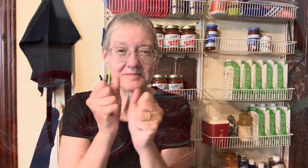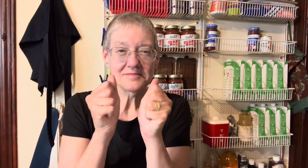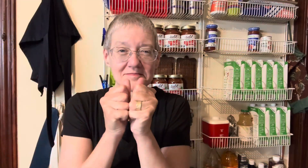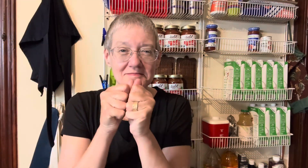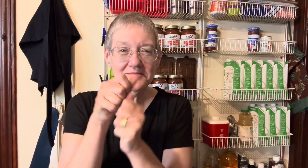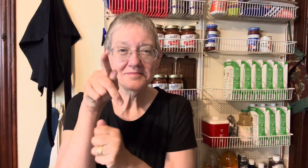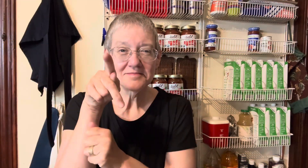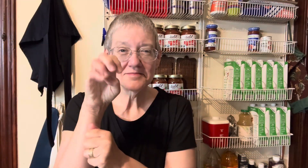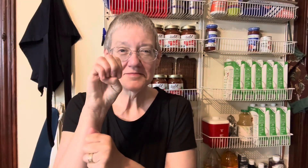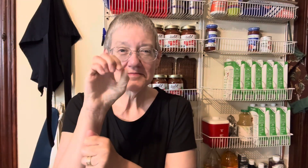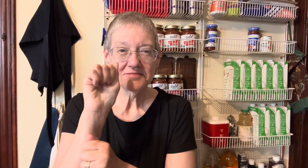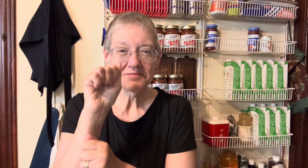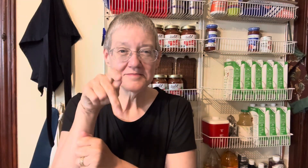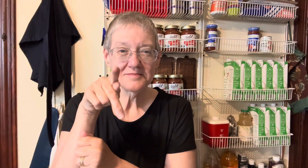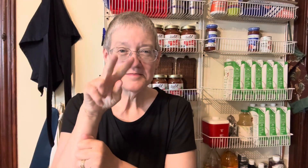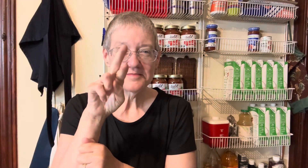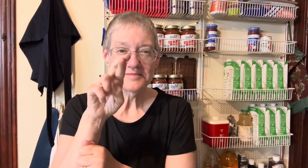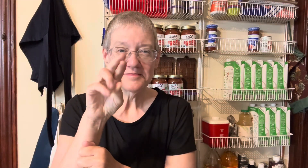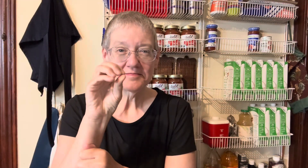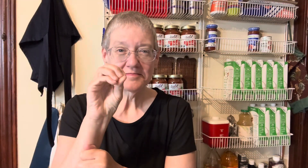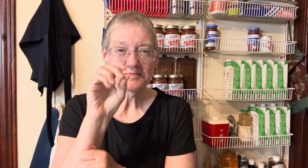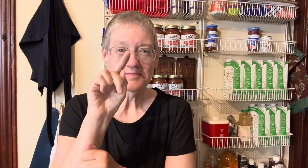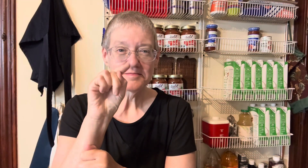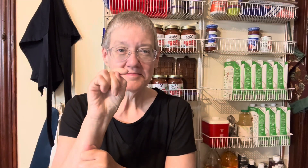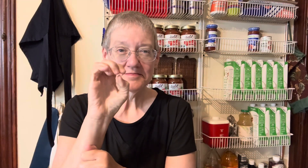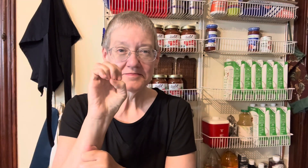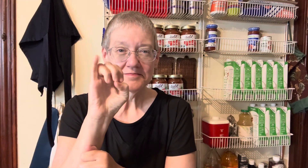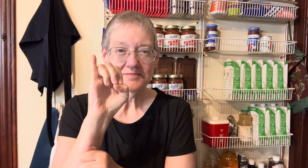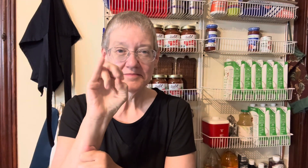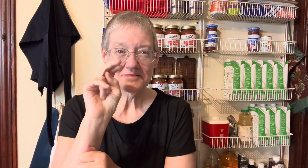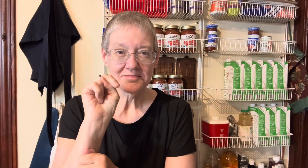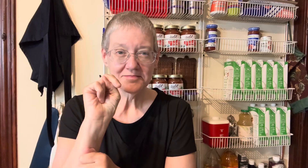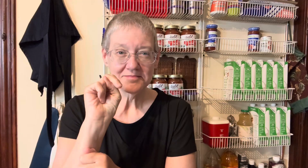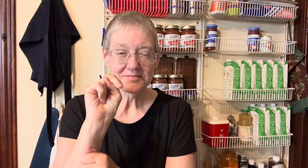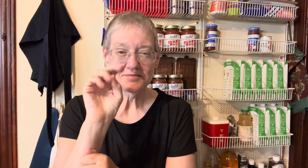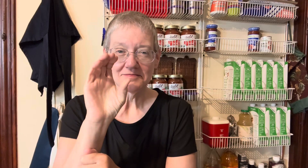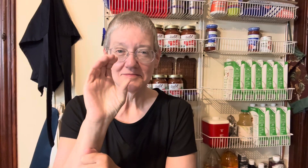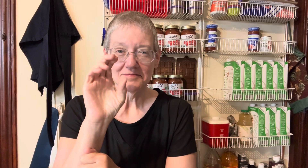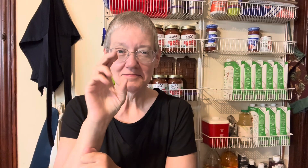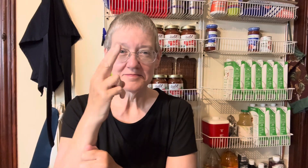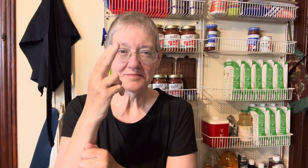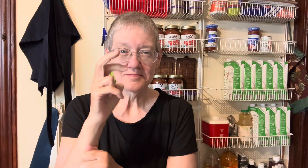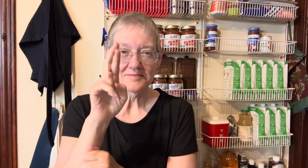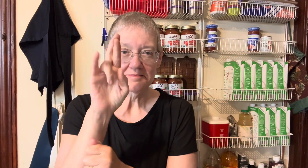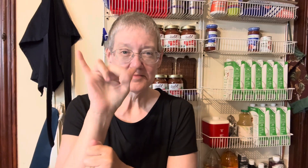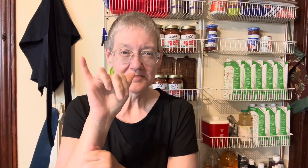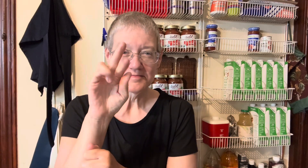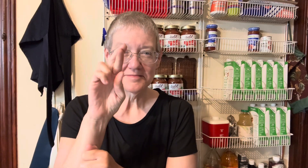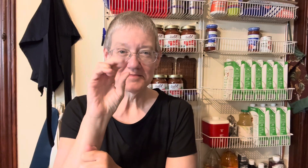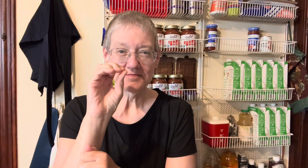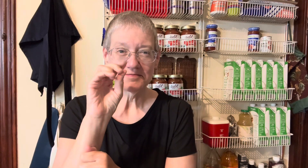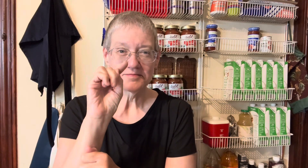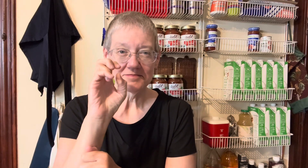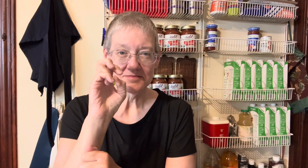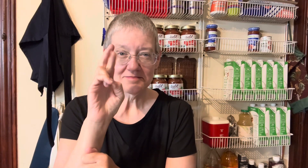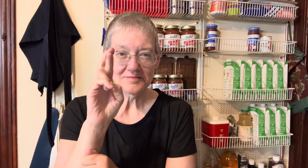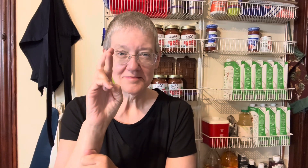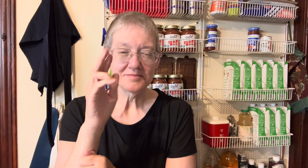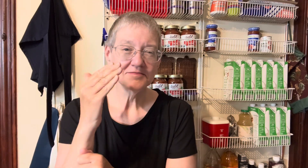This is made with pea protein, also chicory root, and sweetened with